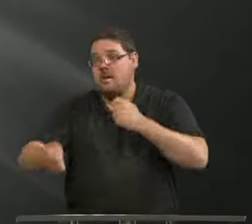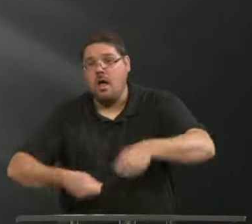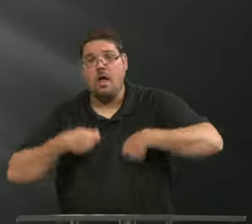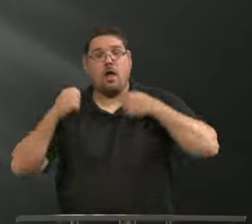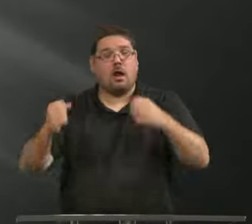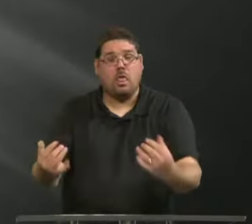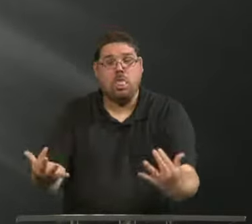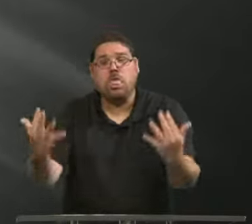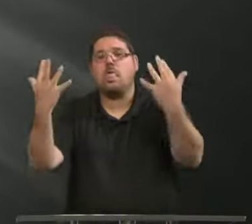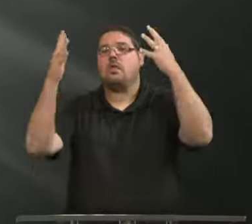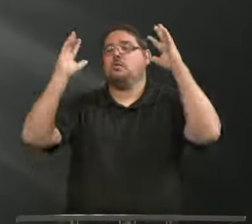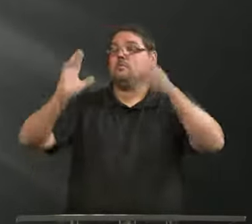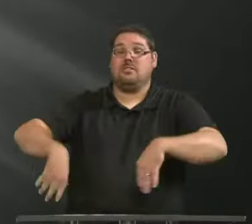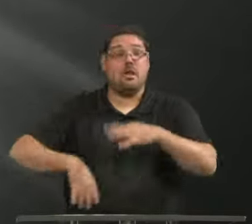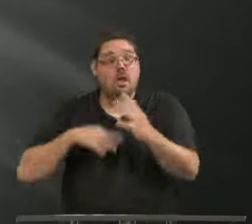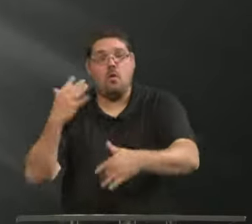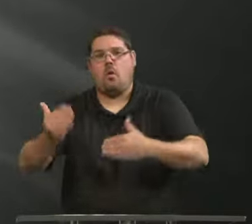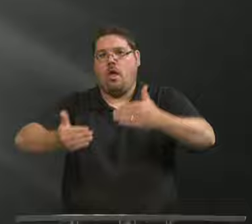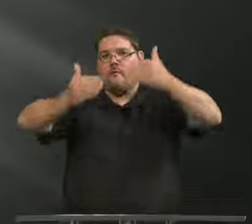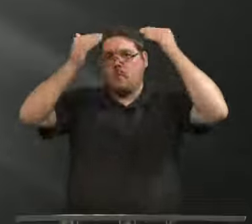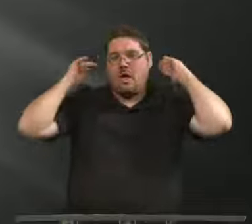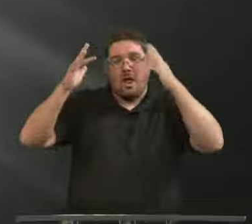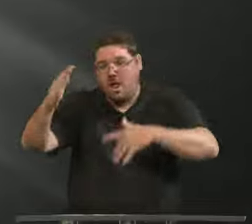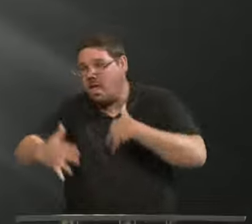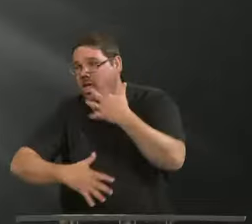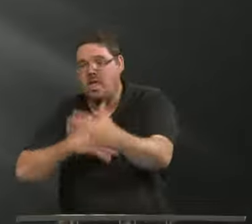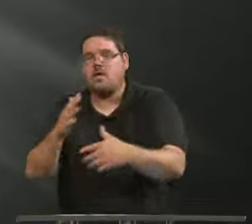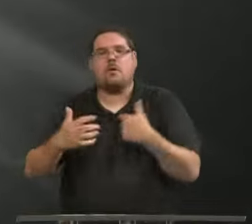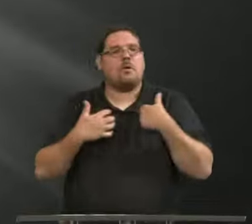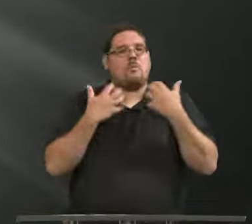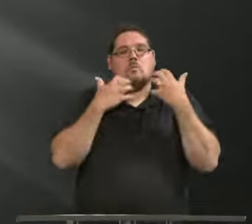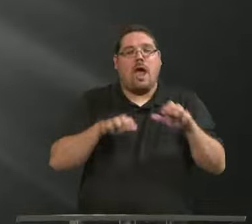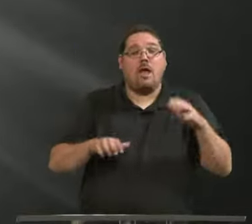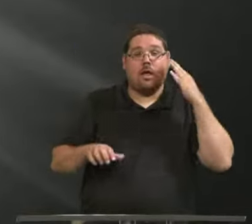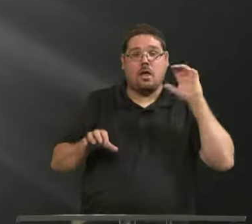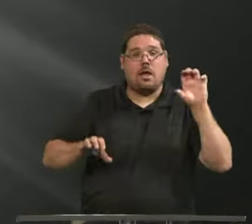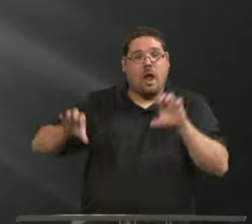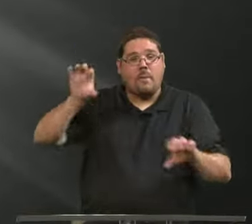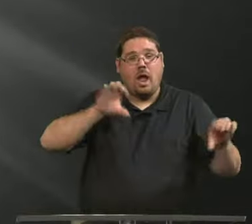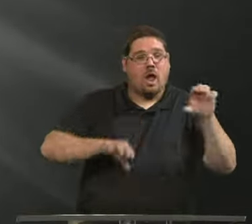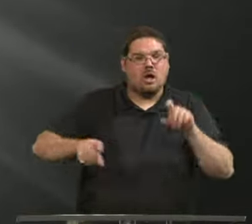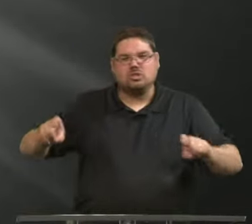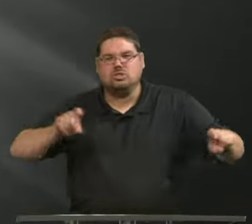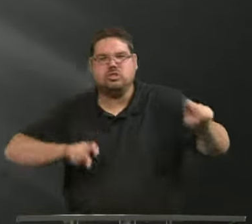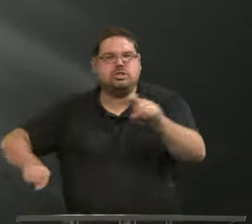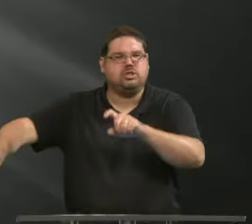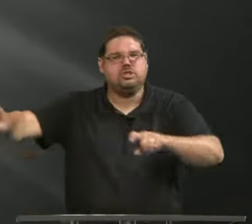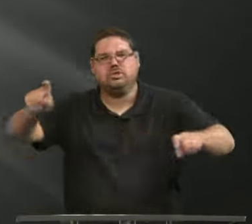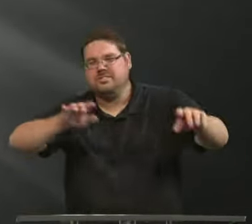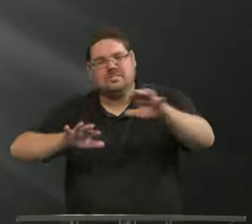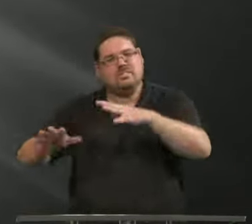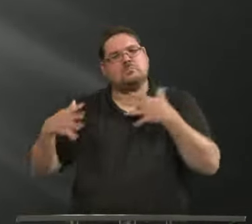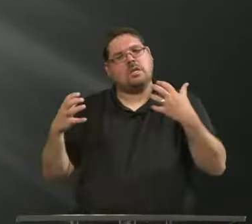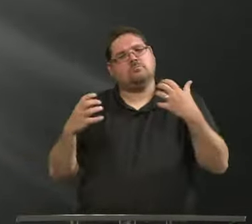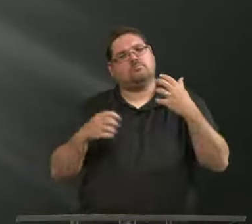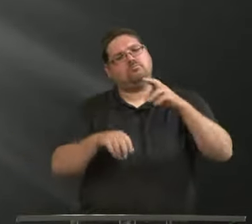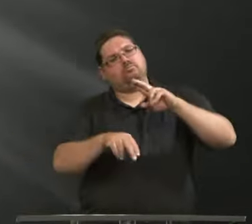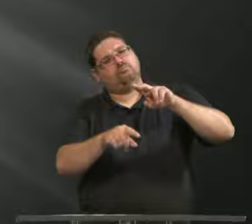it seems like every time I went there, I had so many weeds to take care of, I just couldn't keep up with it. I felt so overwhelmed. I'd